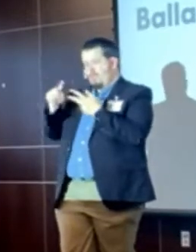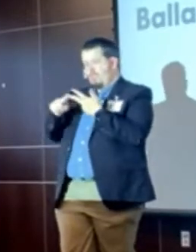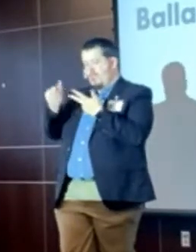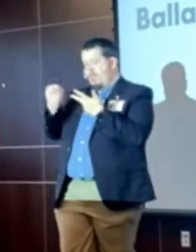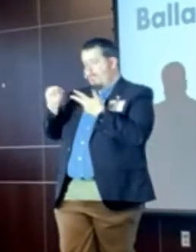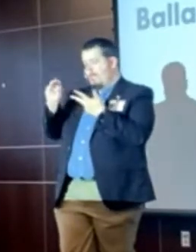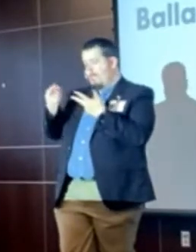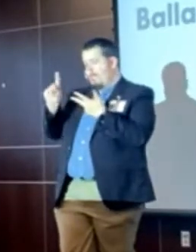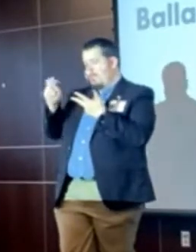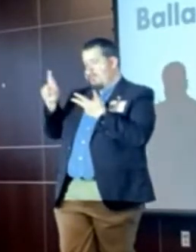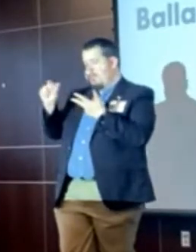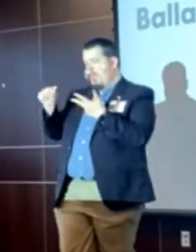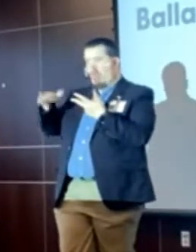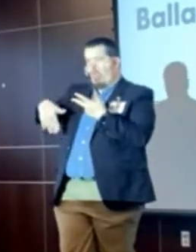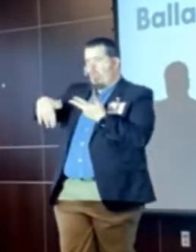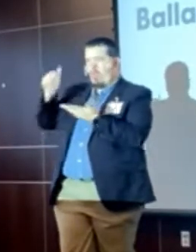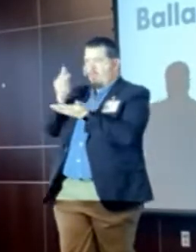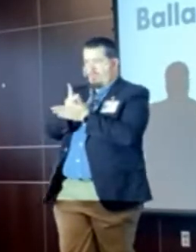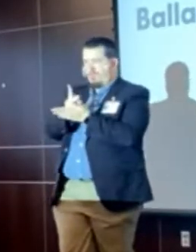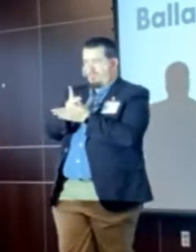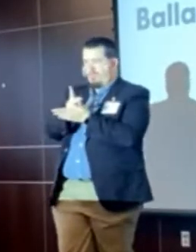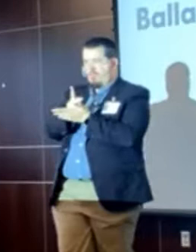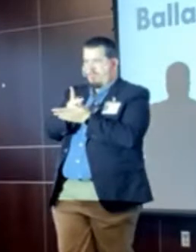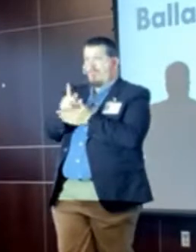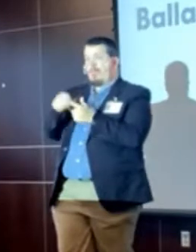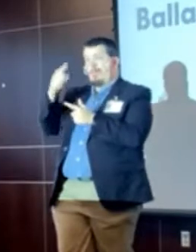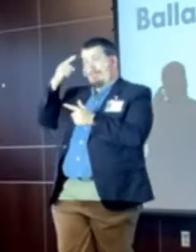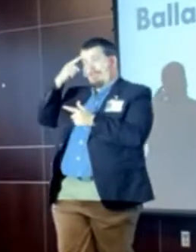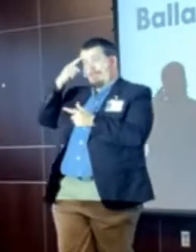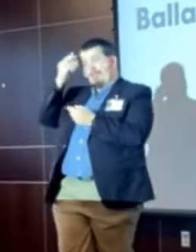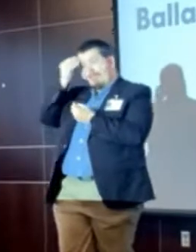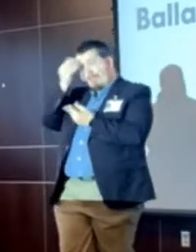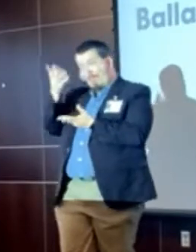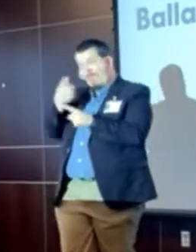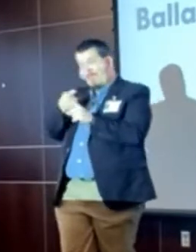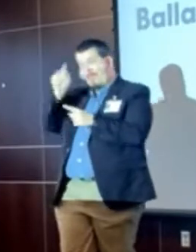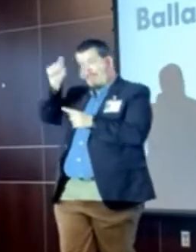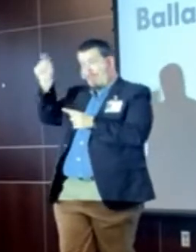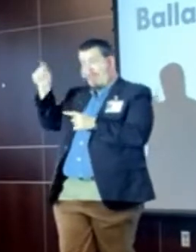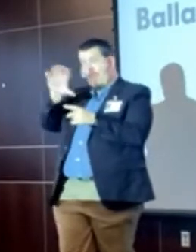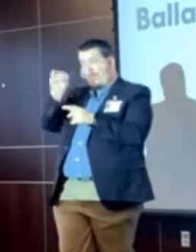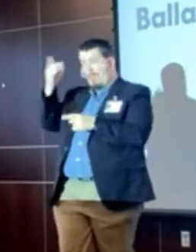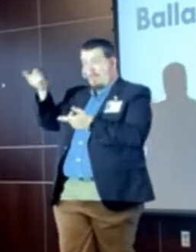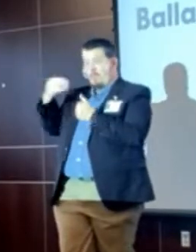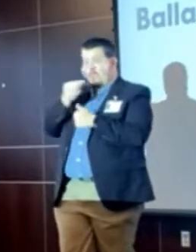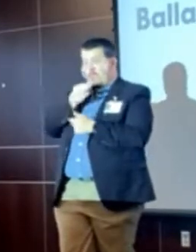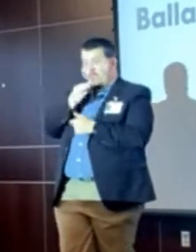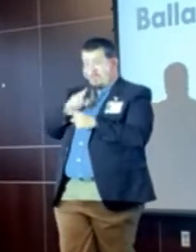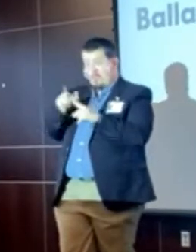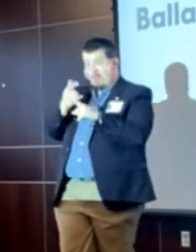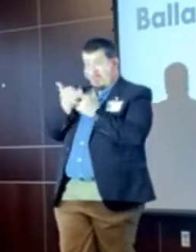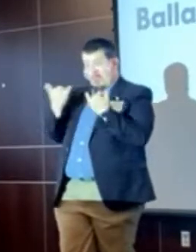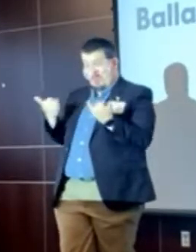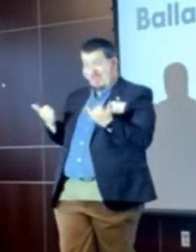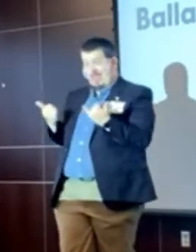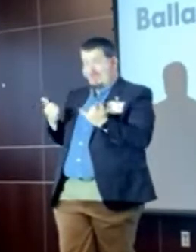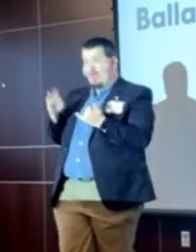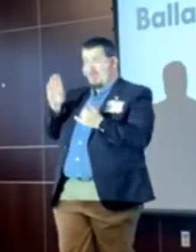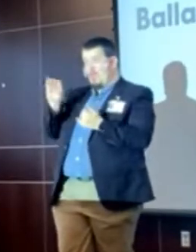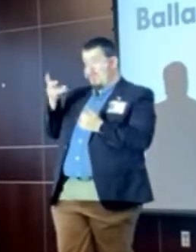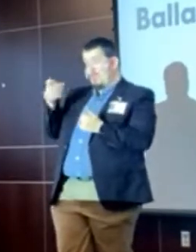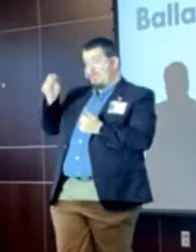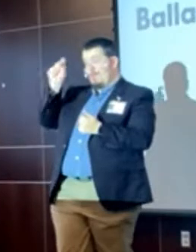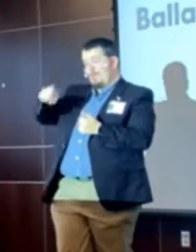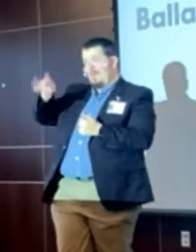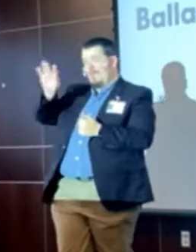good protection. We don't want you to worry. We do think the information from those companies will come soon, but this time the booster has to be that